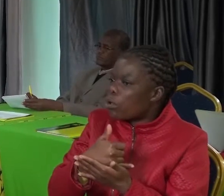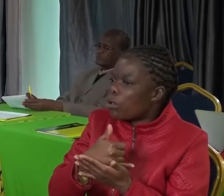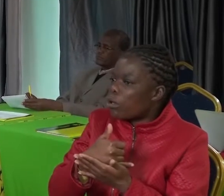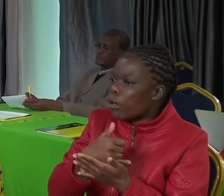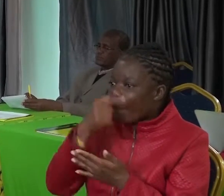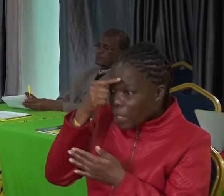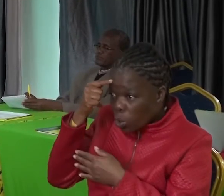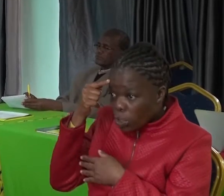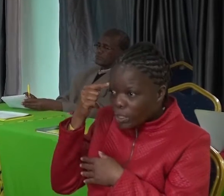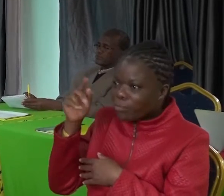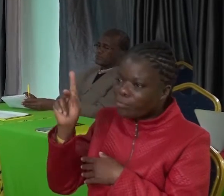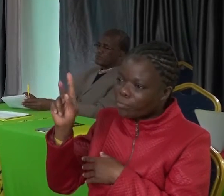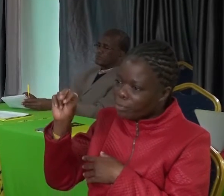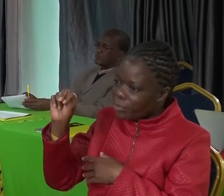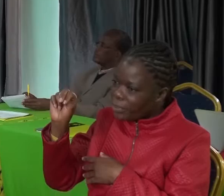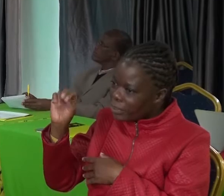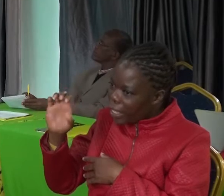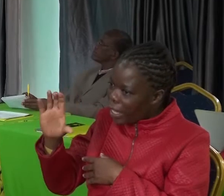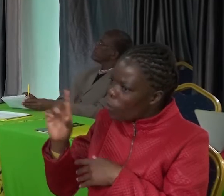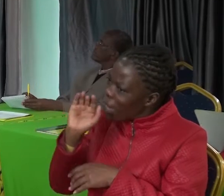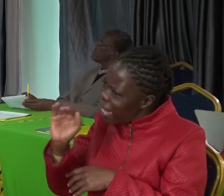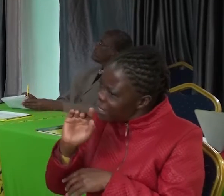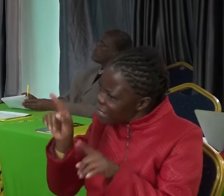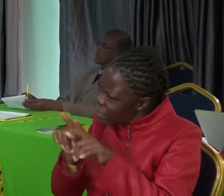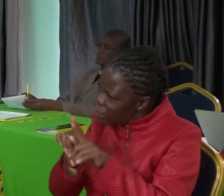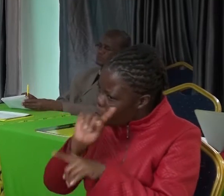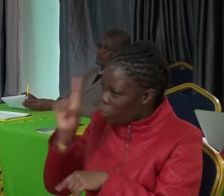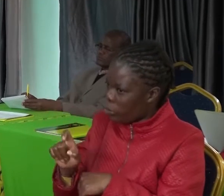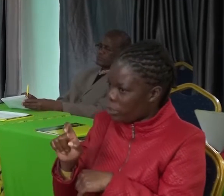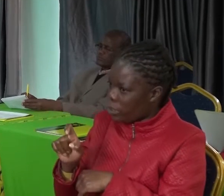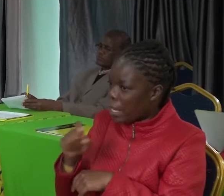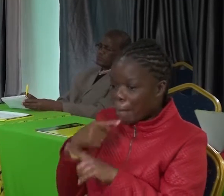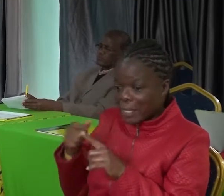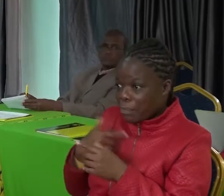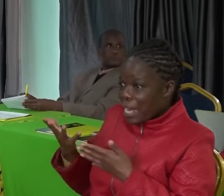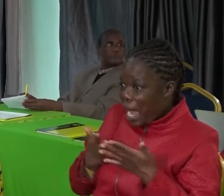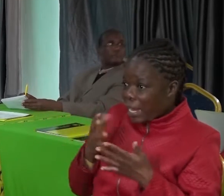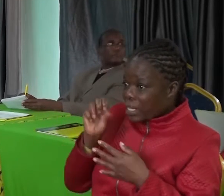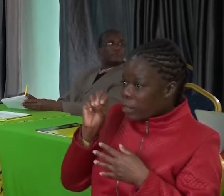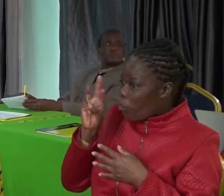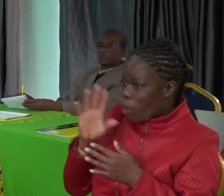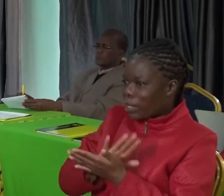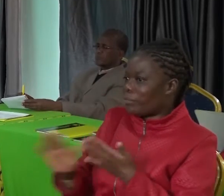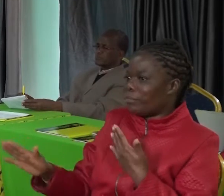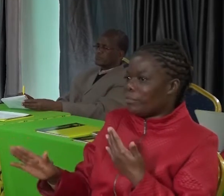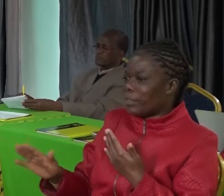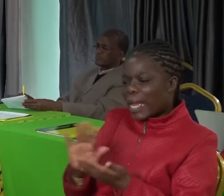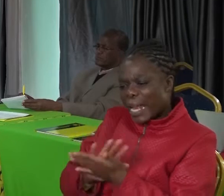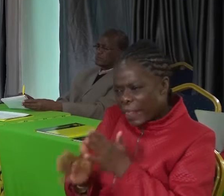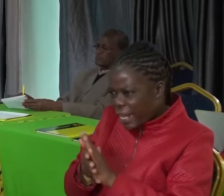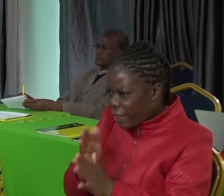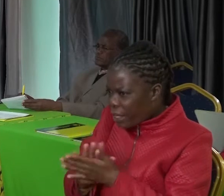will ask the same question. And then label and do this. Then I would walk out, and I didn't carry